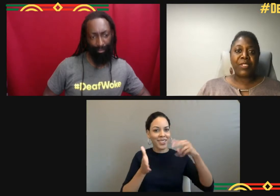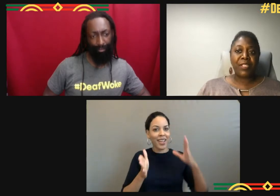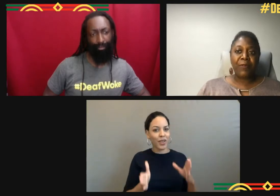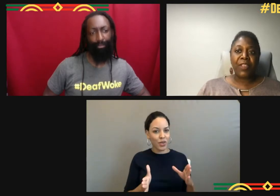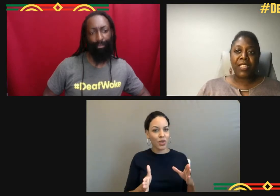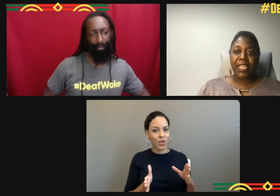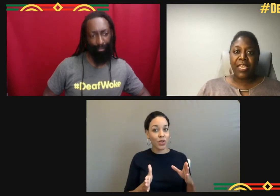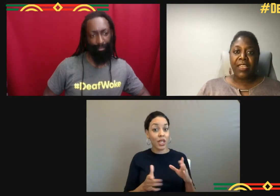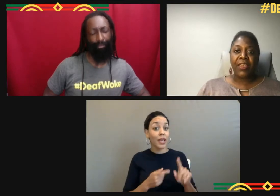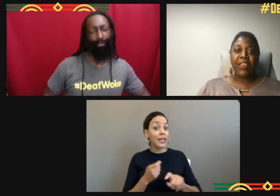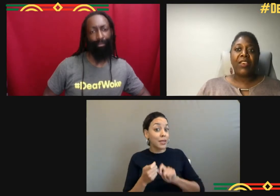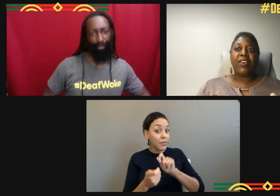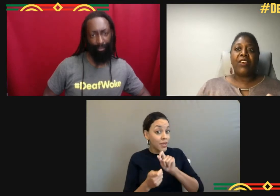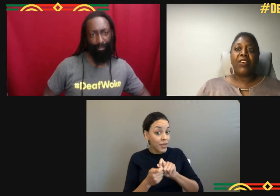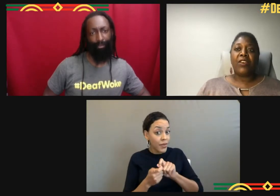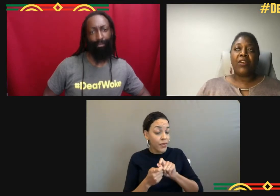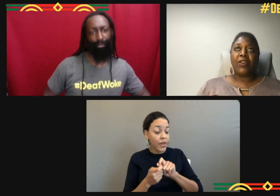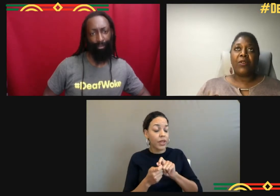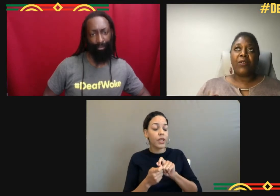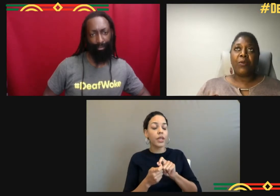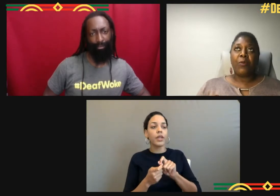And specifically,